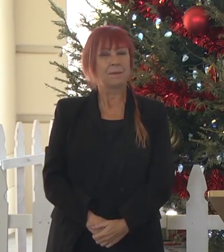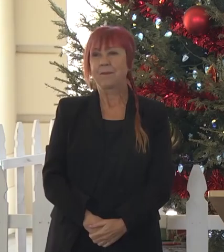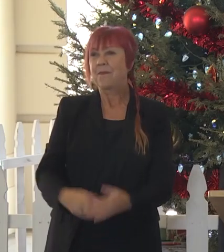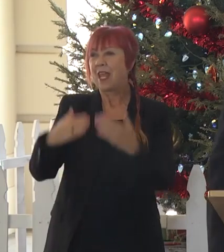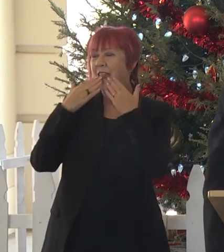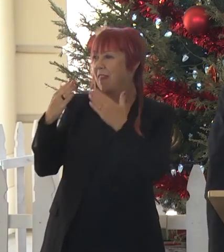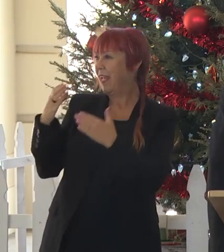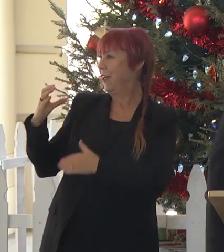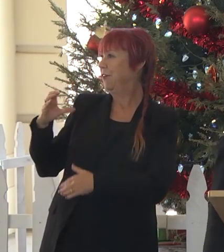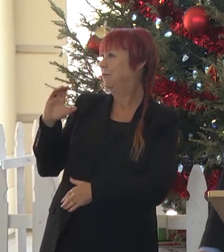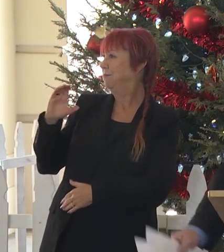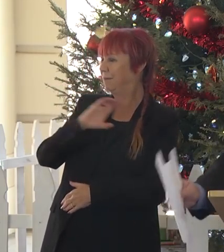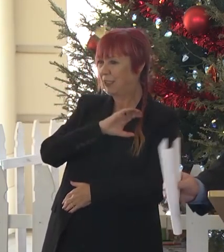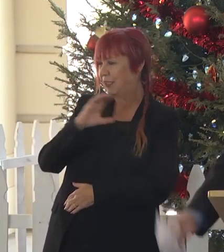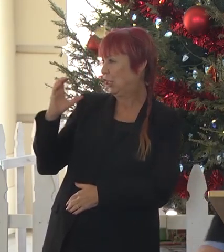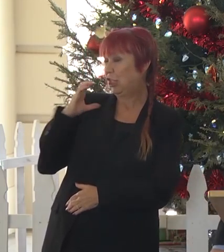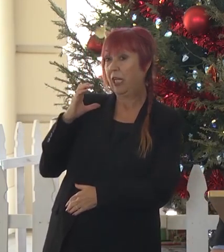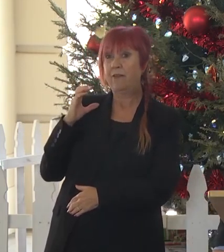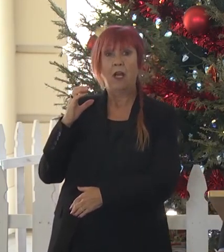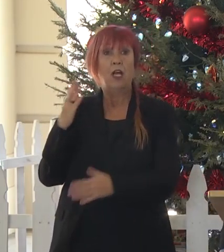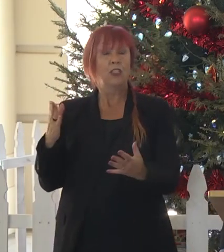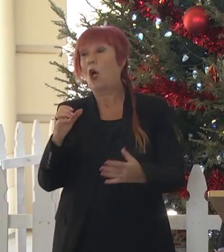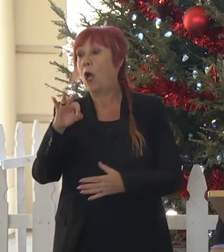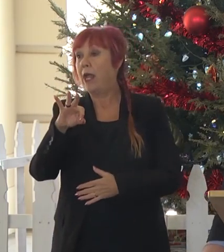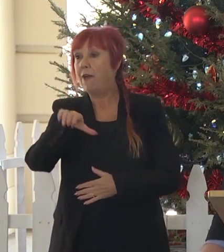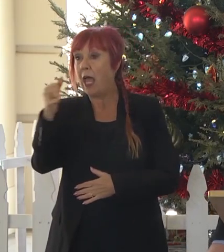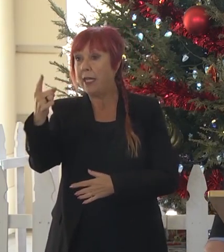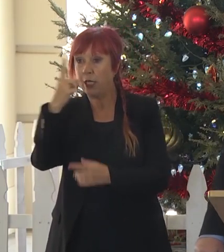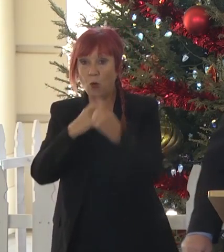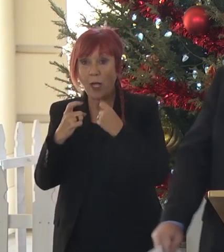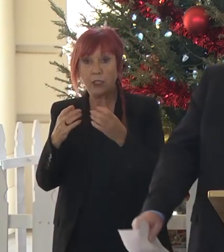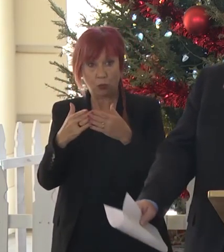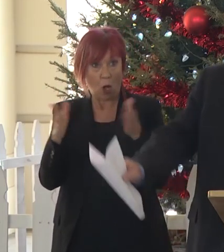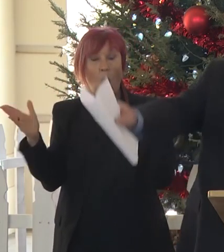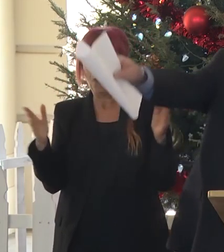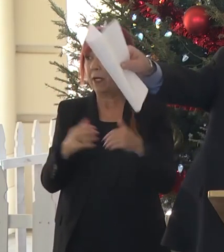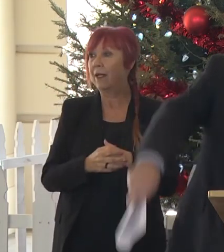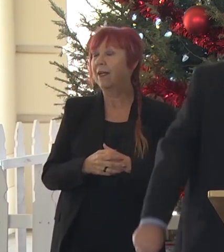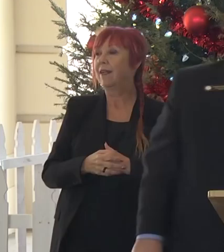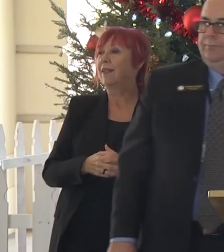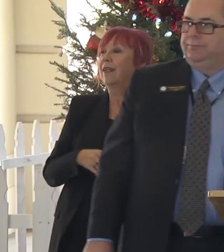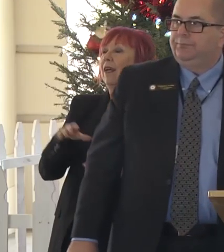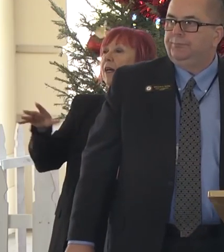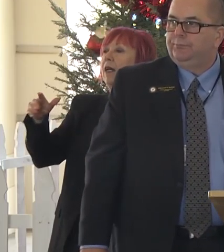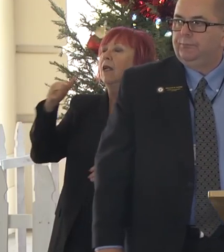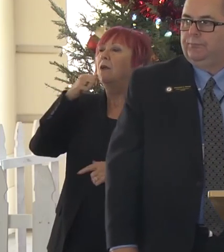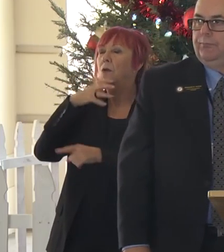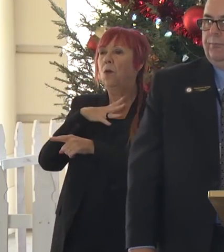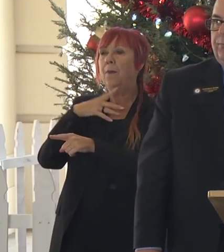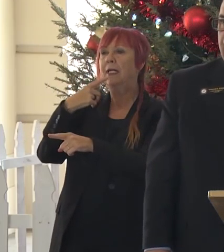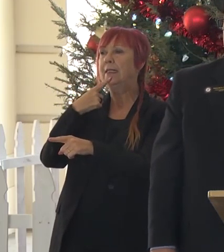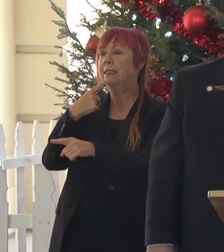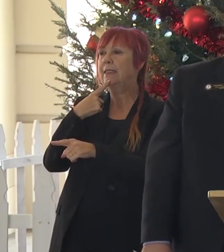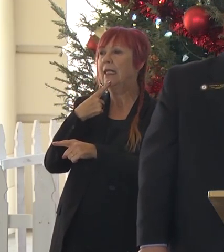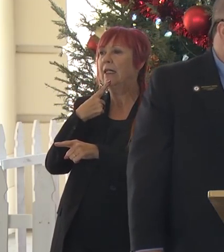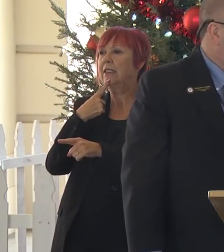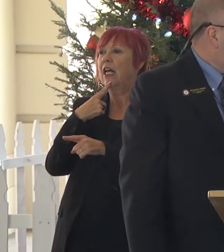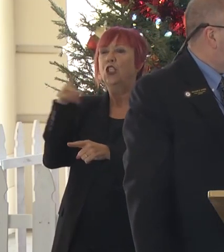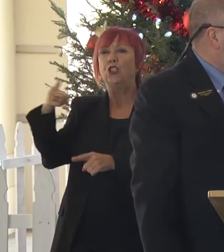Thank you, Chief. Thank you, everybody. So if we have some questions, we can take a couple of quick questions. Sure.